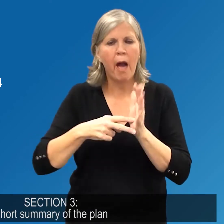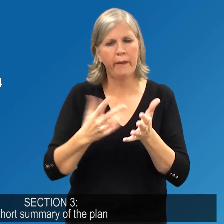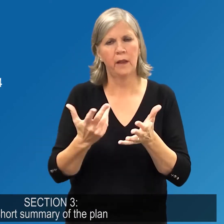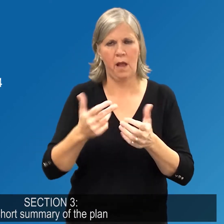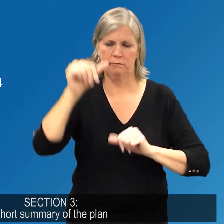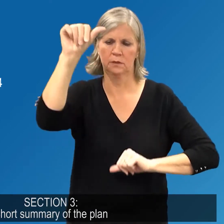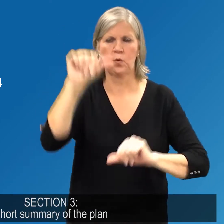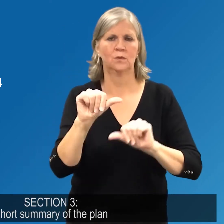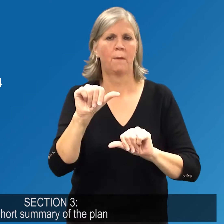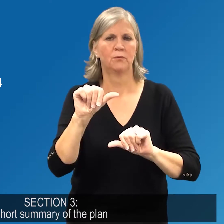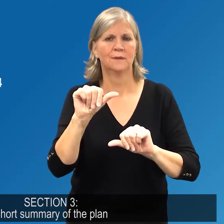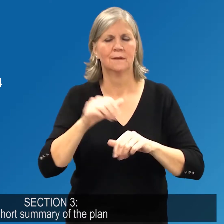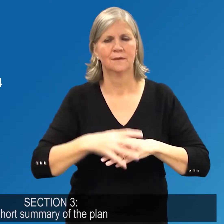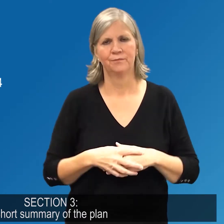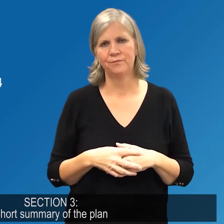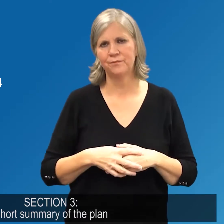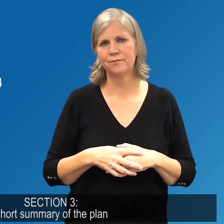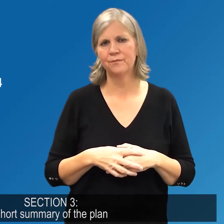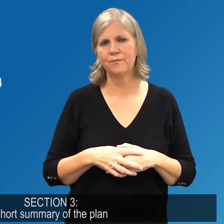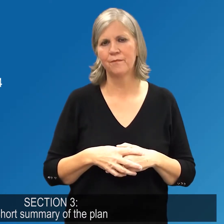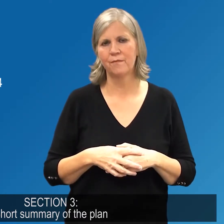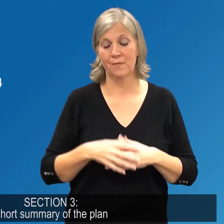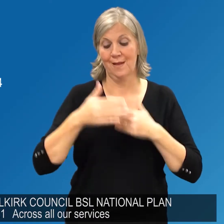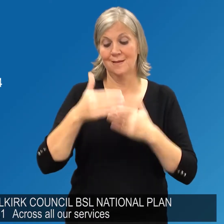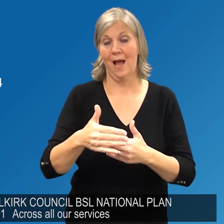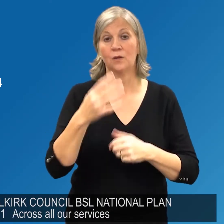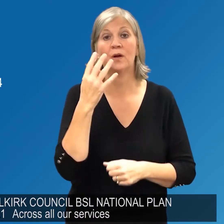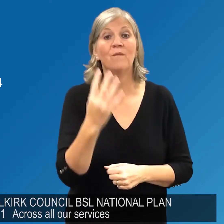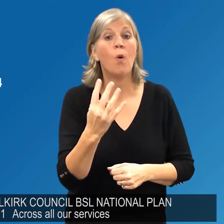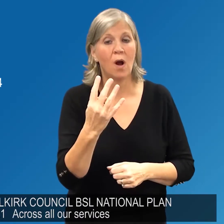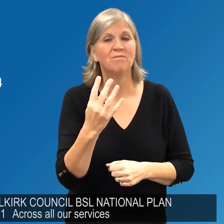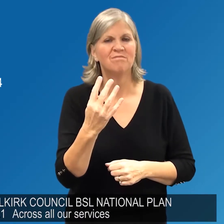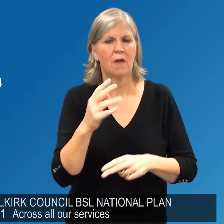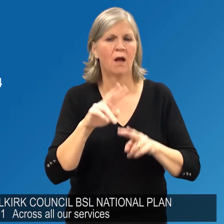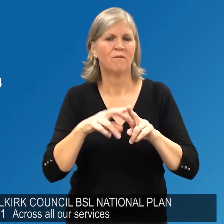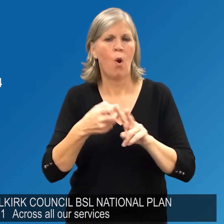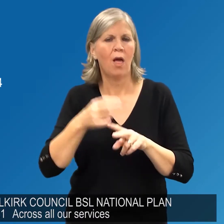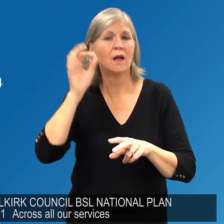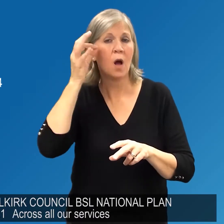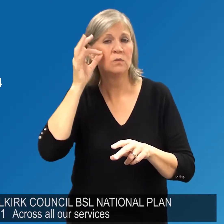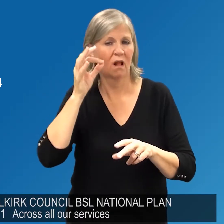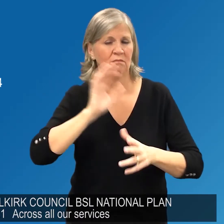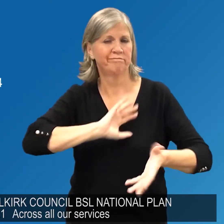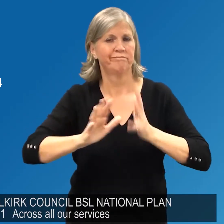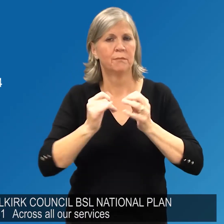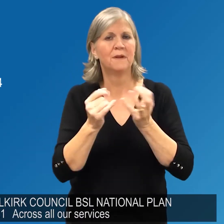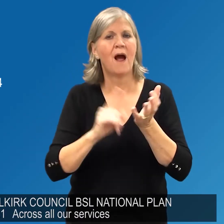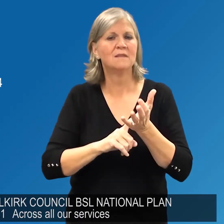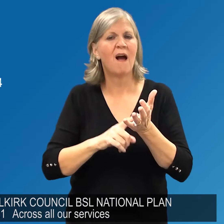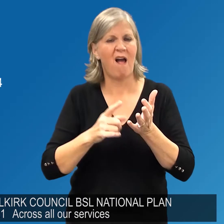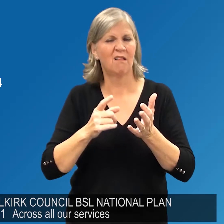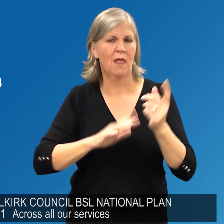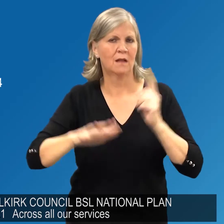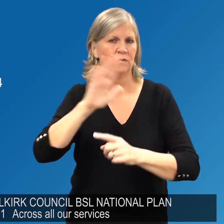Section 3. Short summary of the plan. Section 4. Falkirk Council BSL National